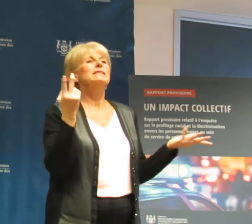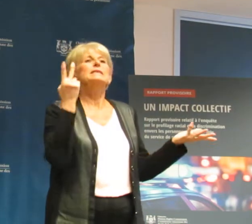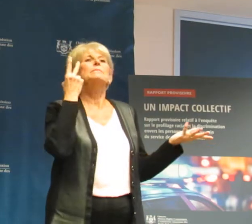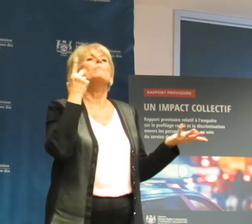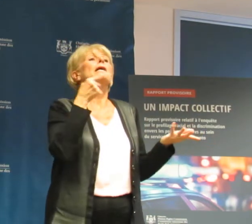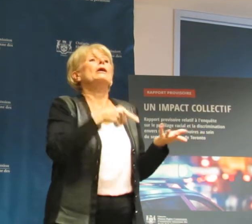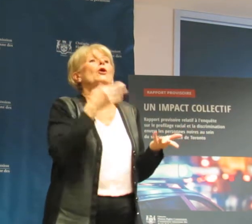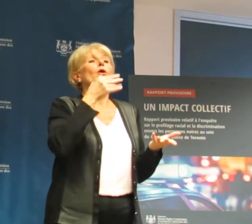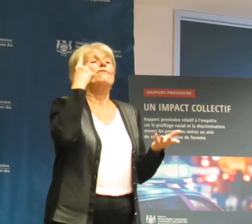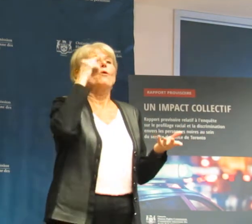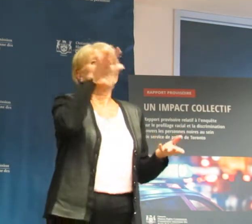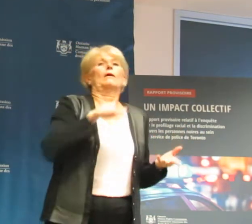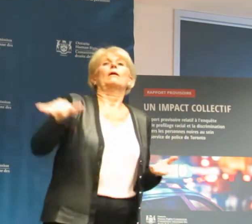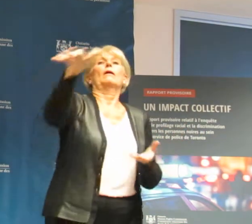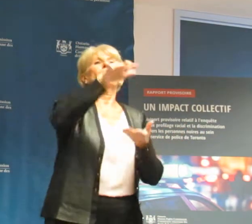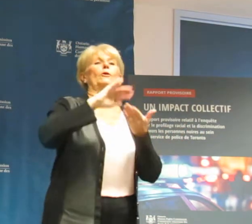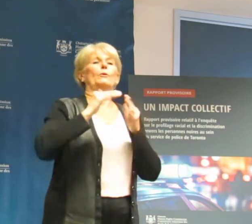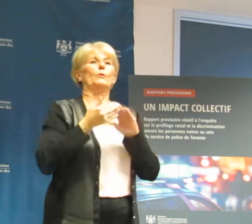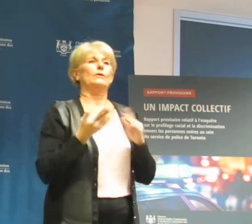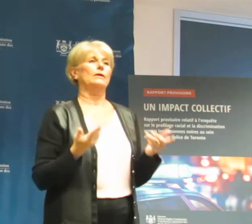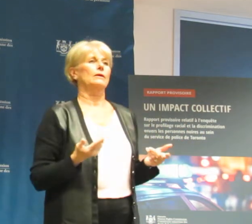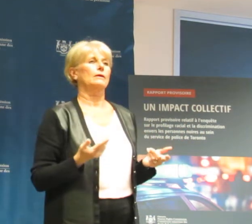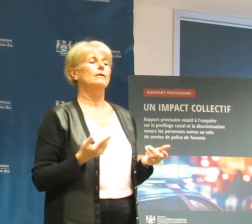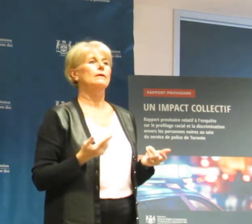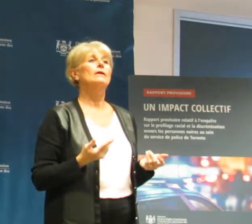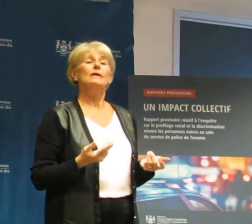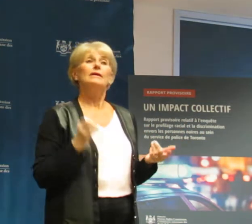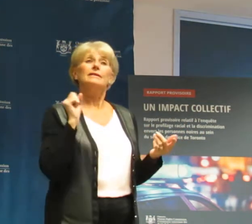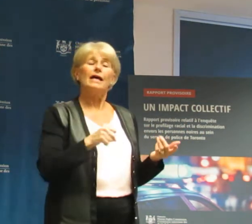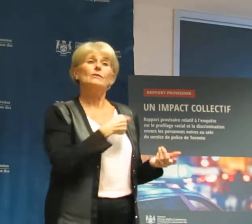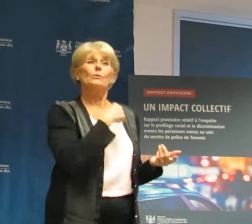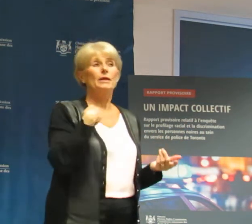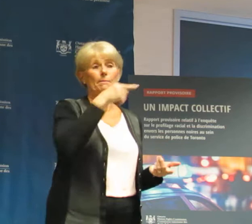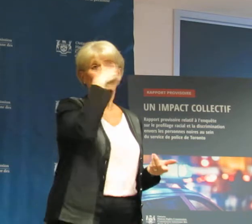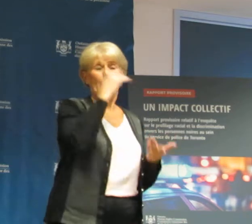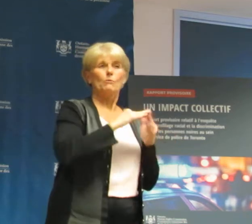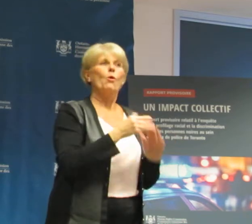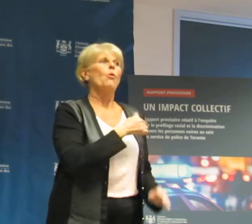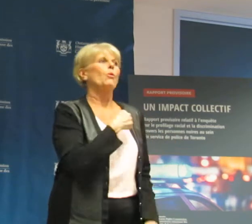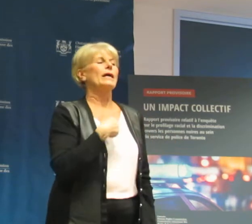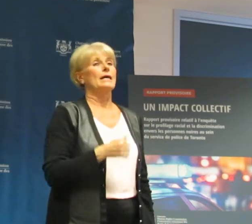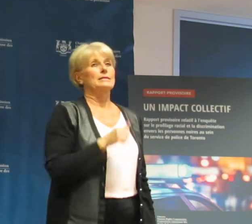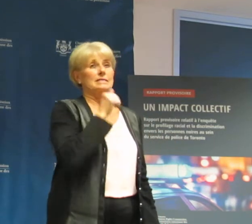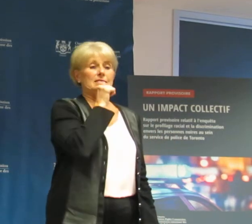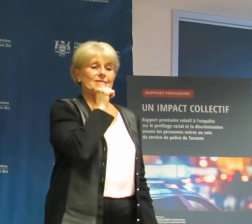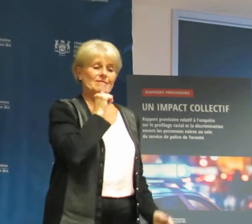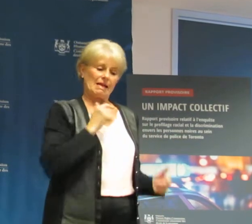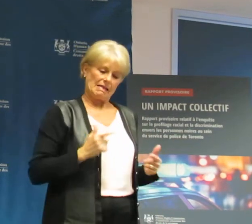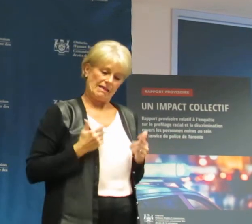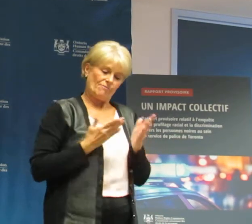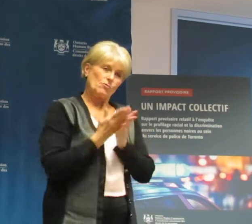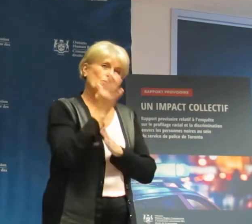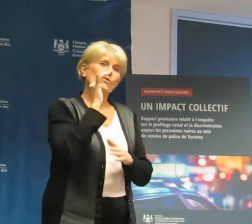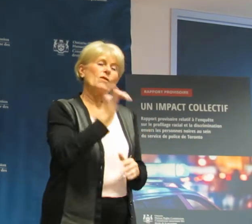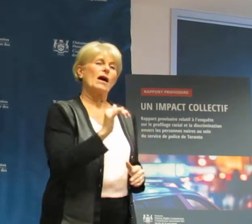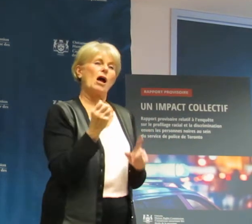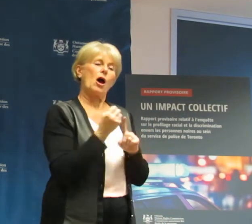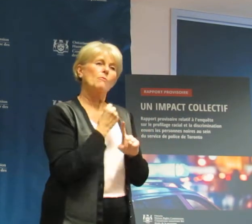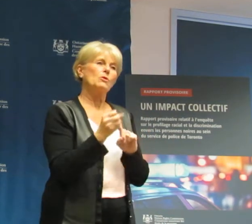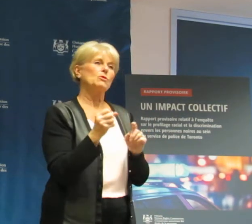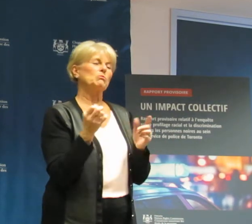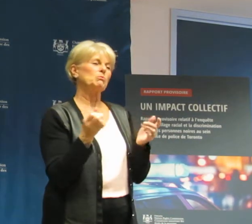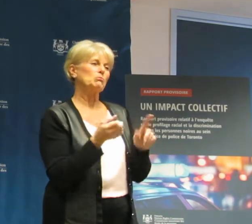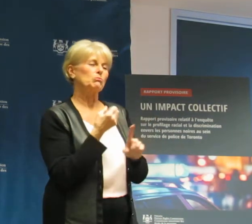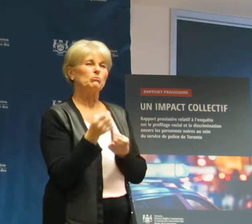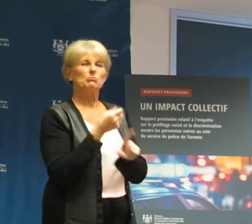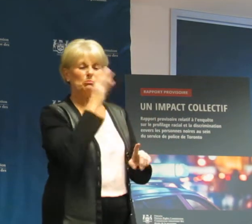community in Ontario that we in the Black community live this abuse and brutality on a daily